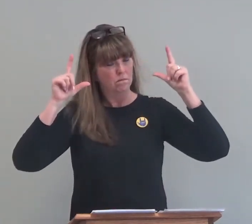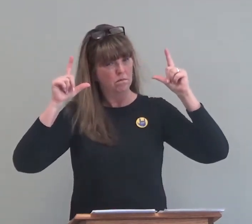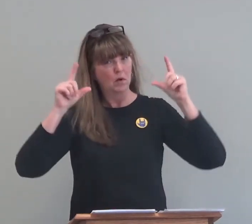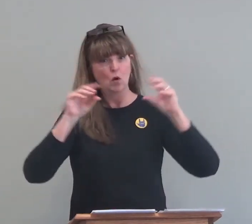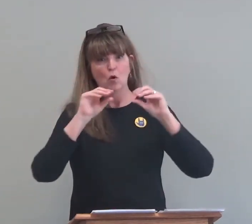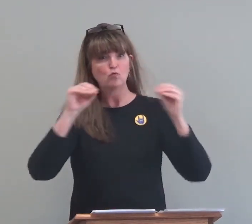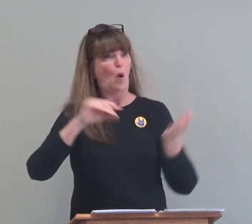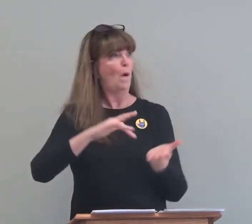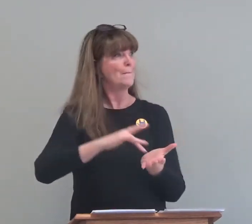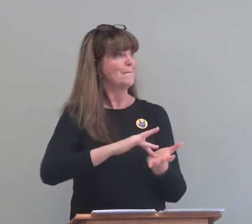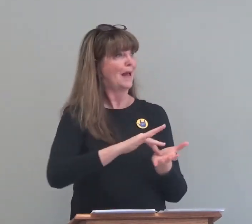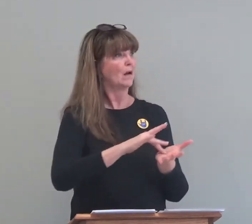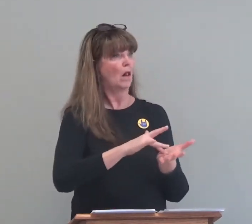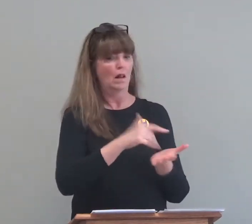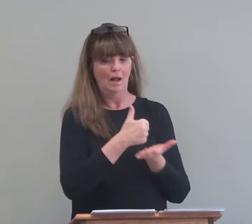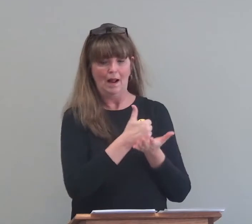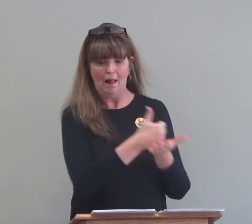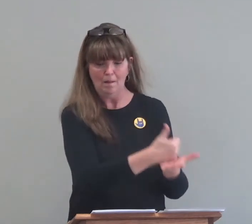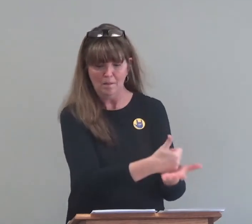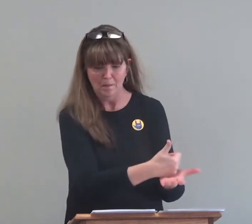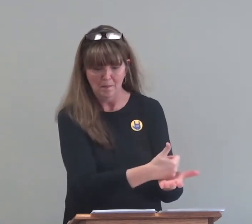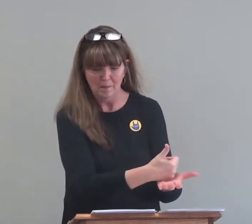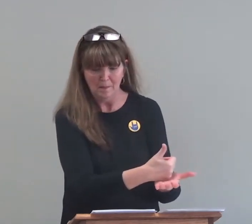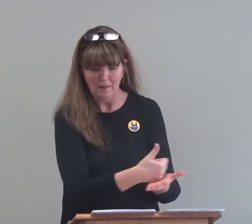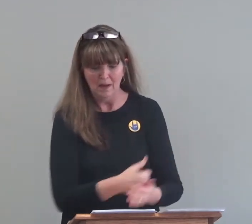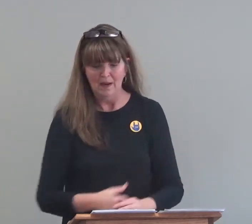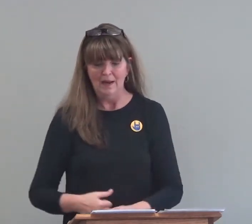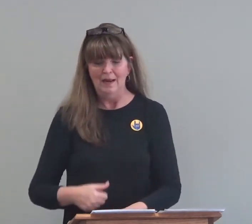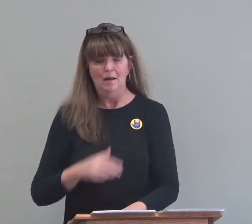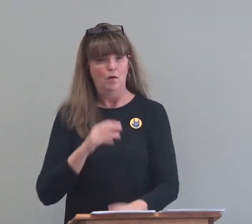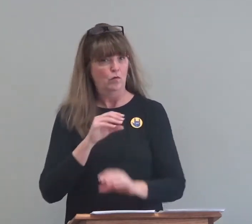means when he woke up, there was no medical assistance.